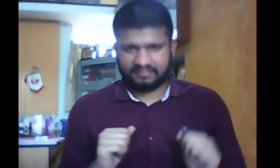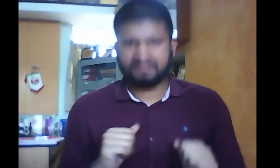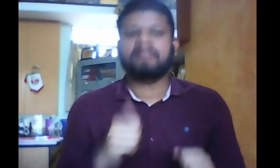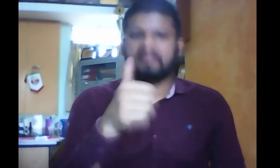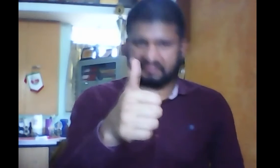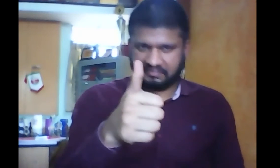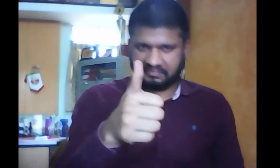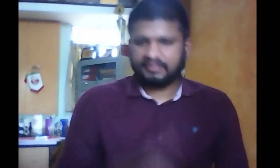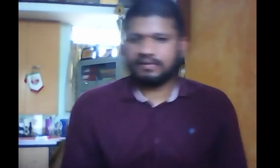Good.